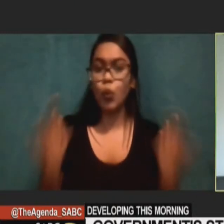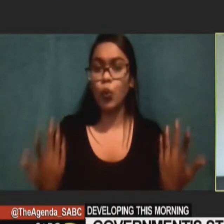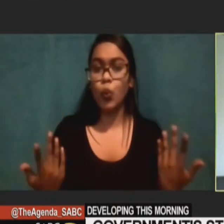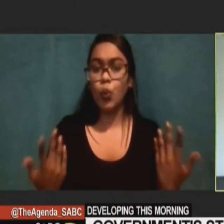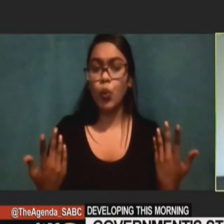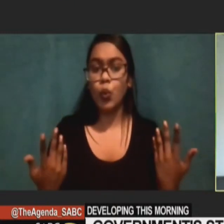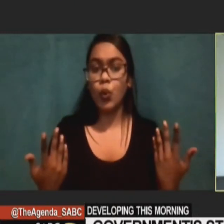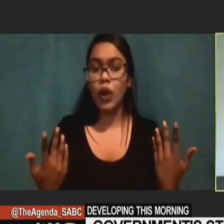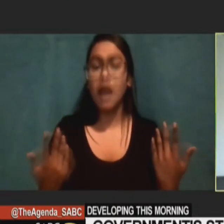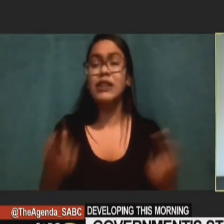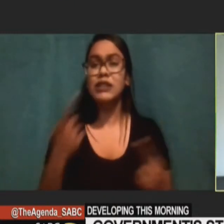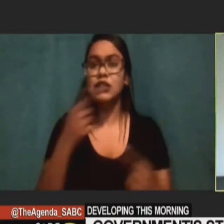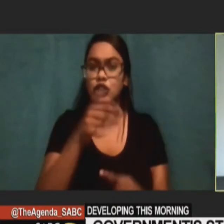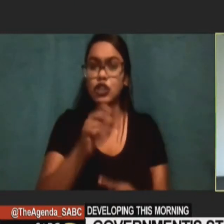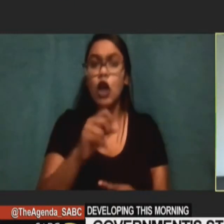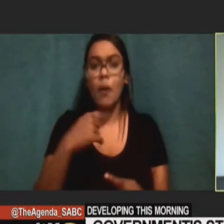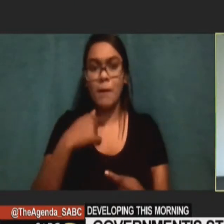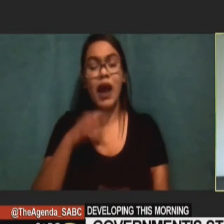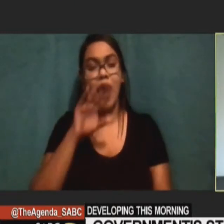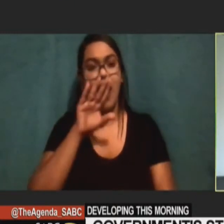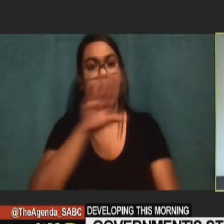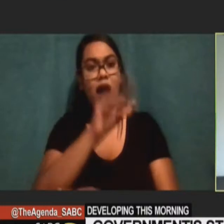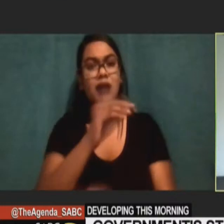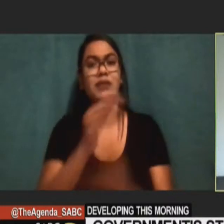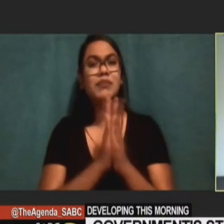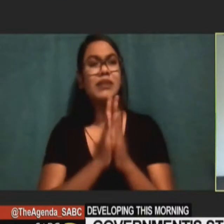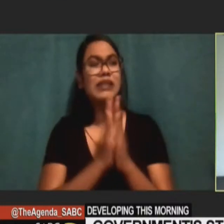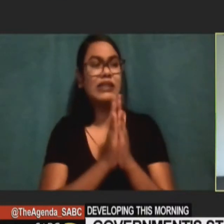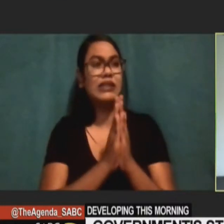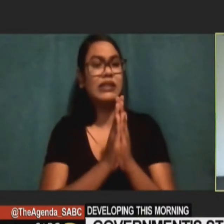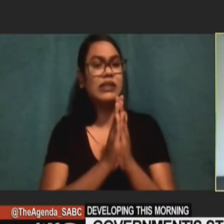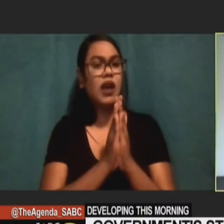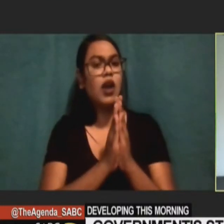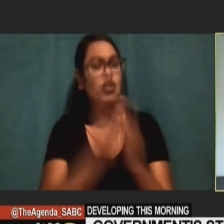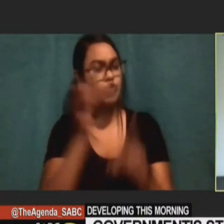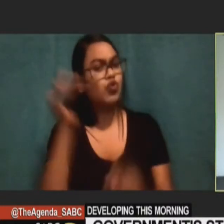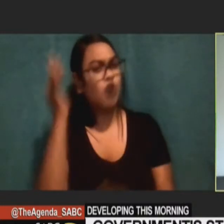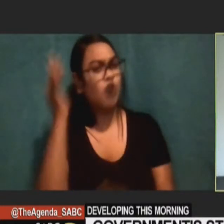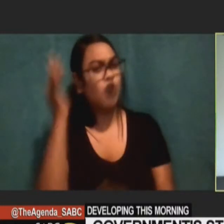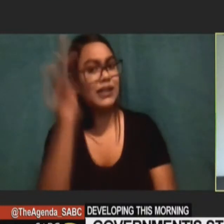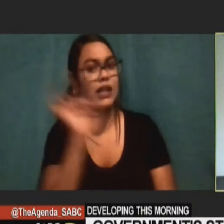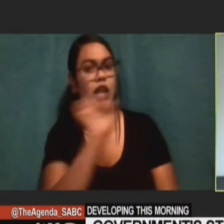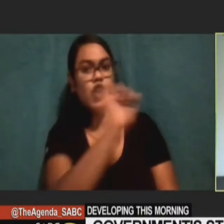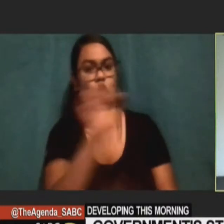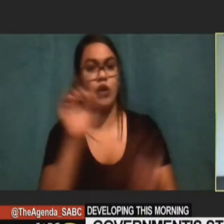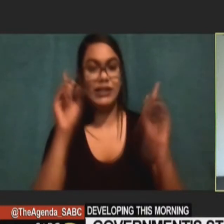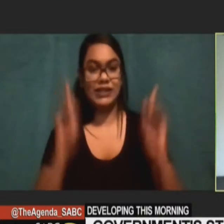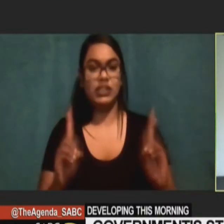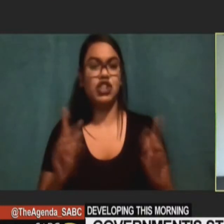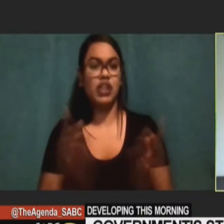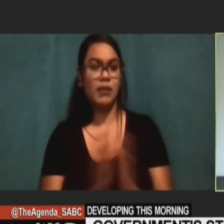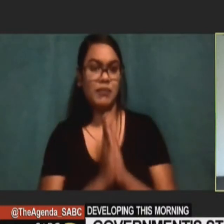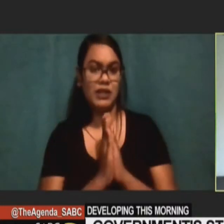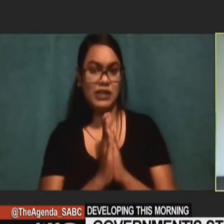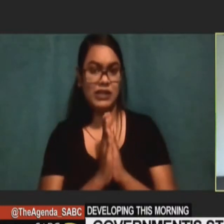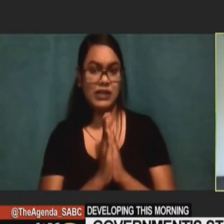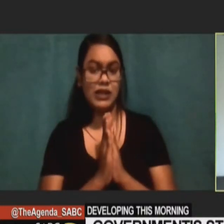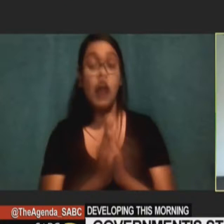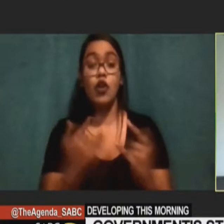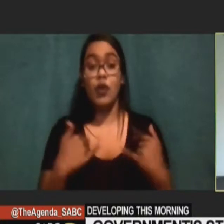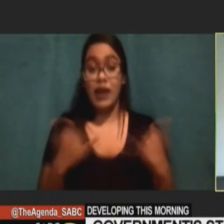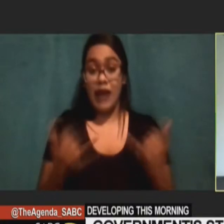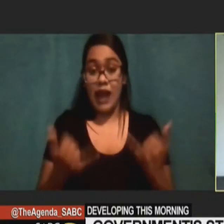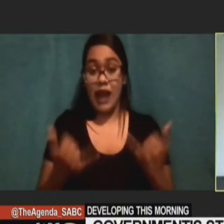think these decisions must be reversed immediately. So for our part, Minister, I'm going to conclude by saying that we